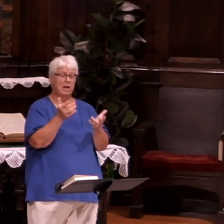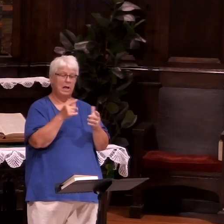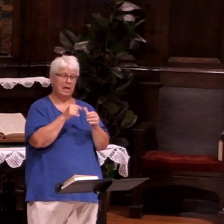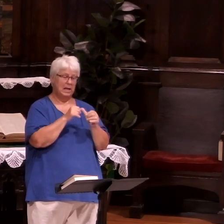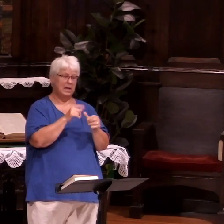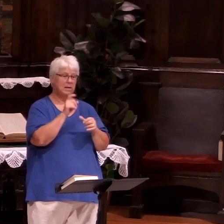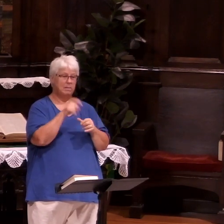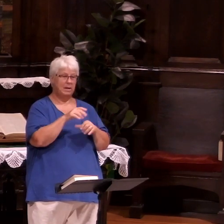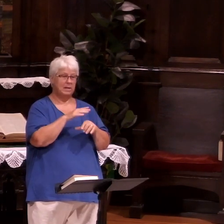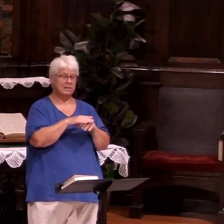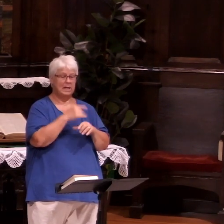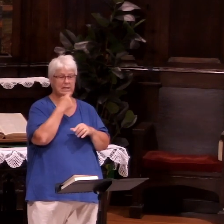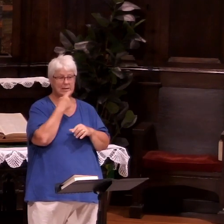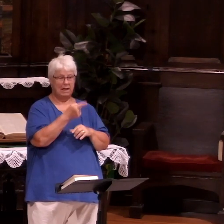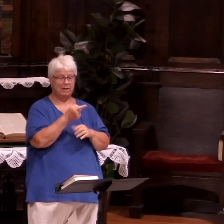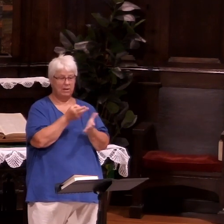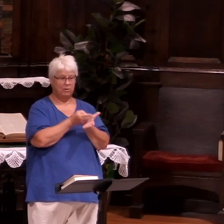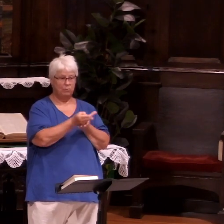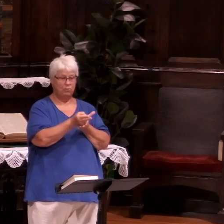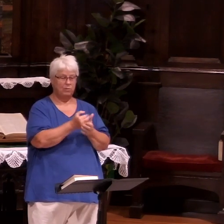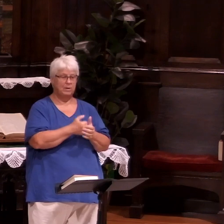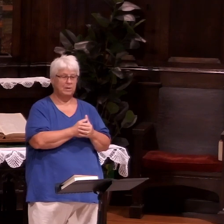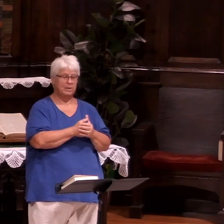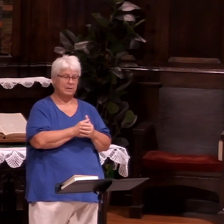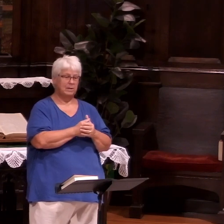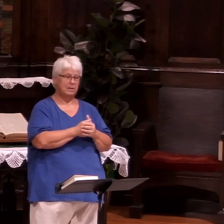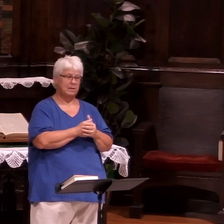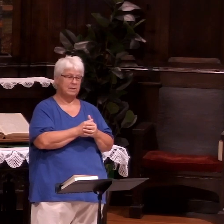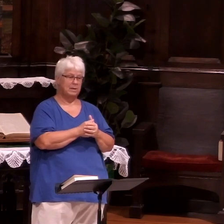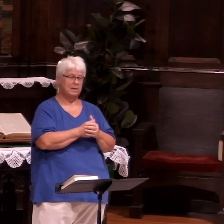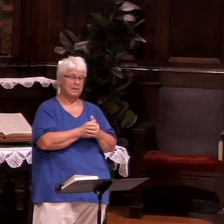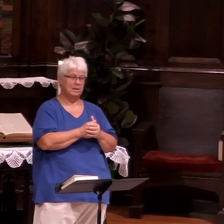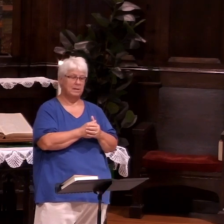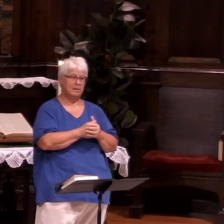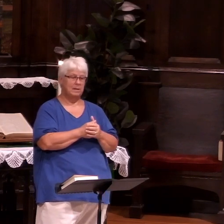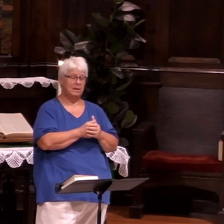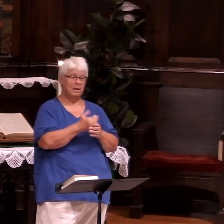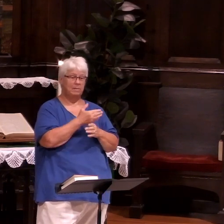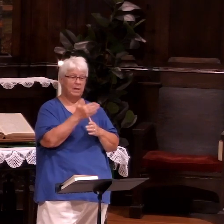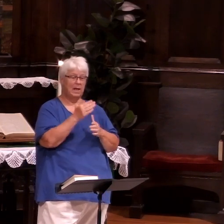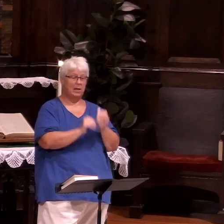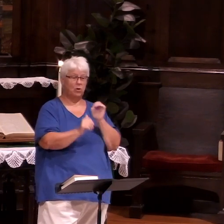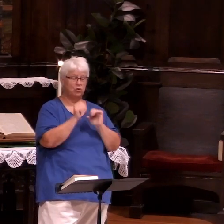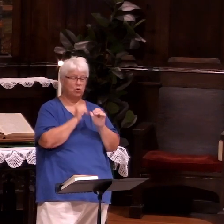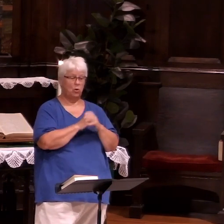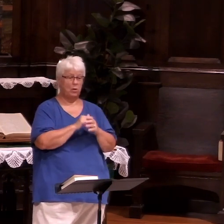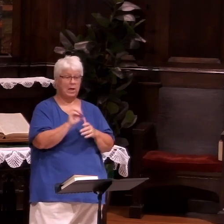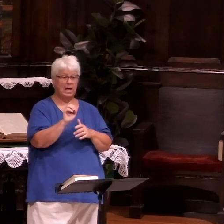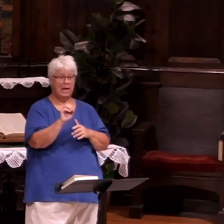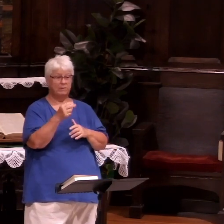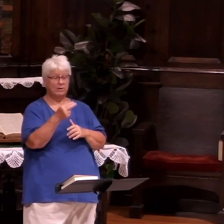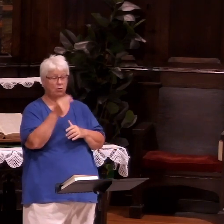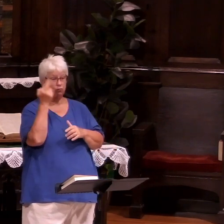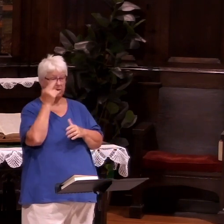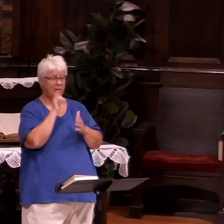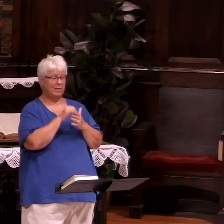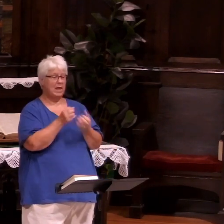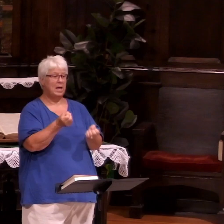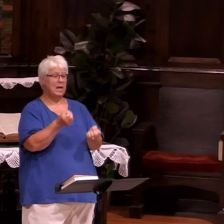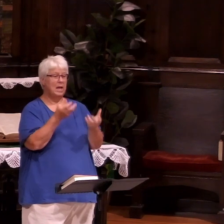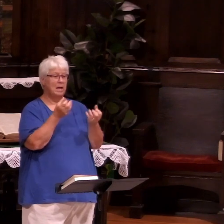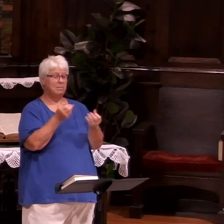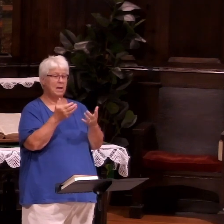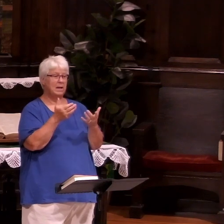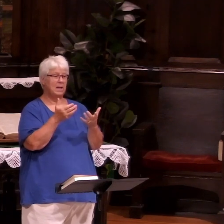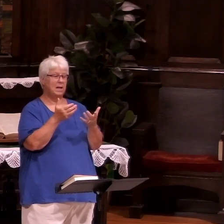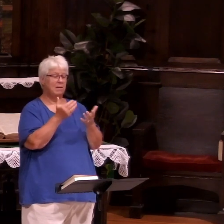relies on telling the truth. By the end of the show, Evan Hansen realizes that many of